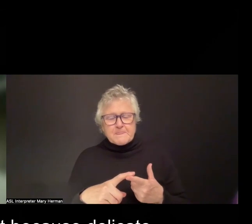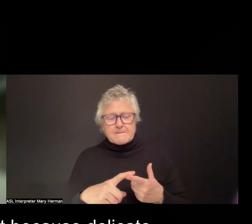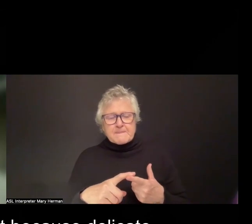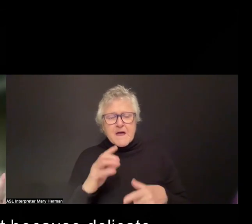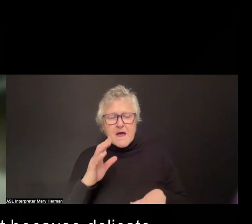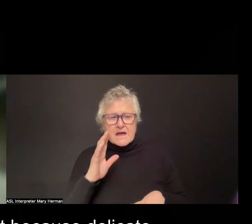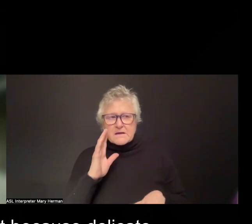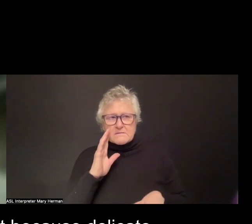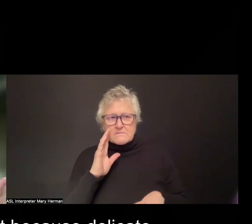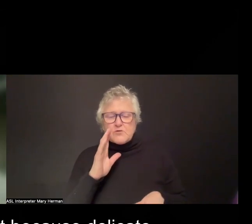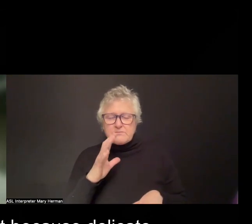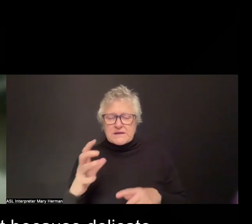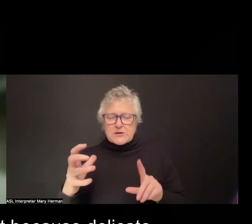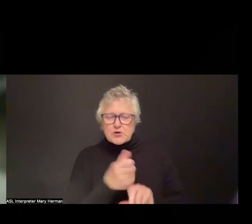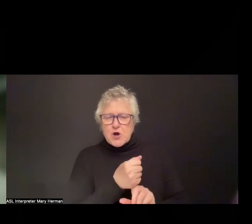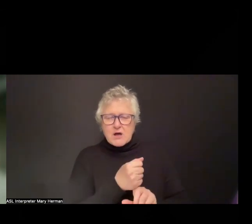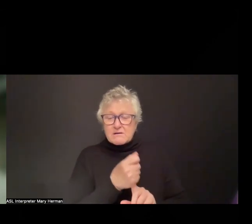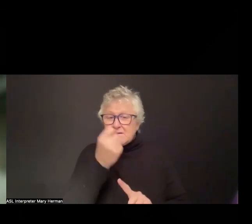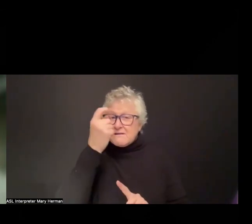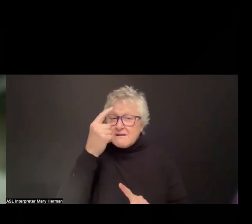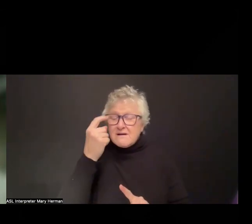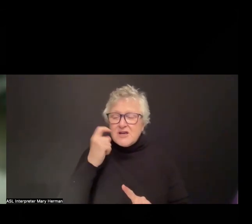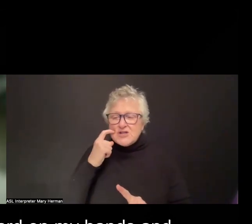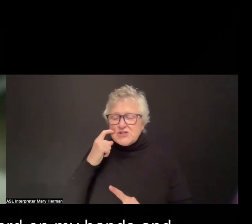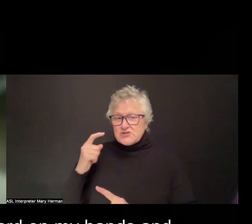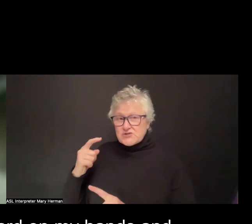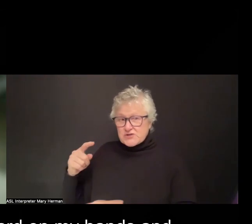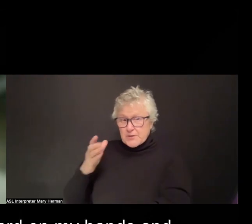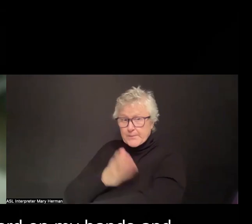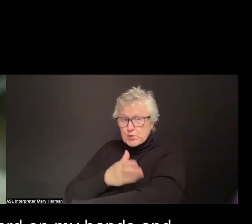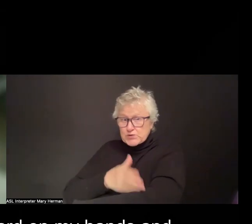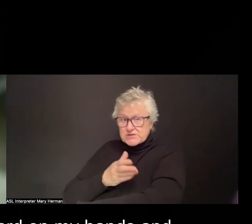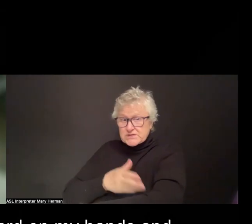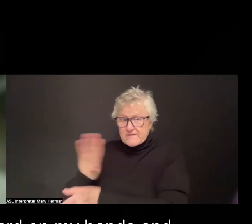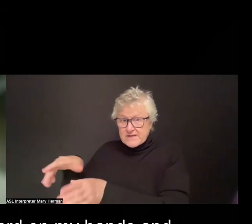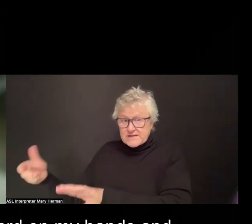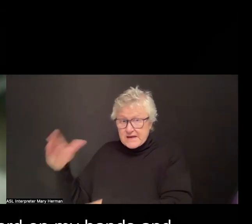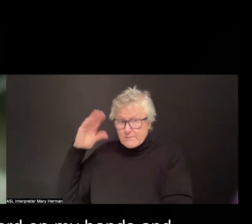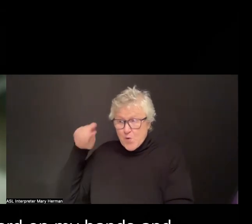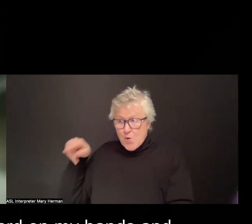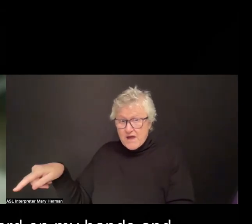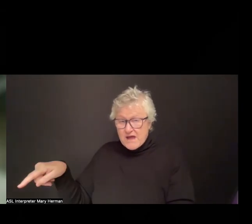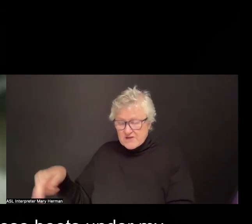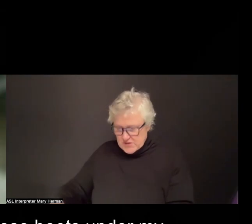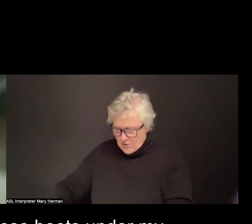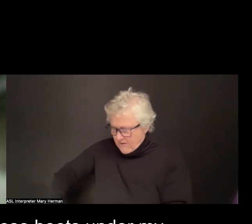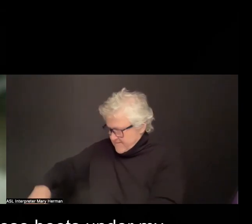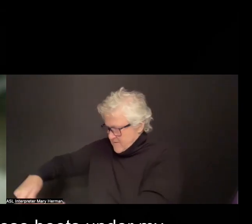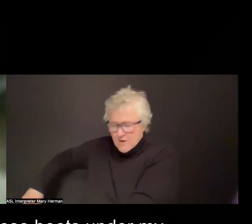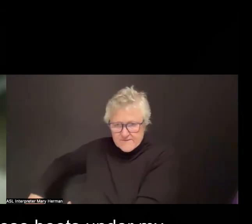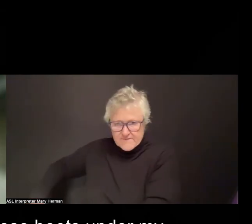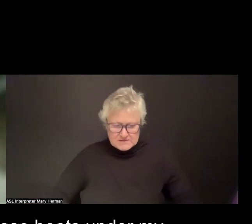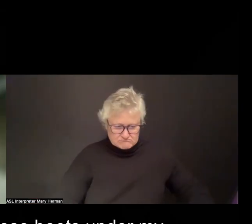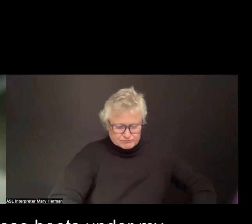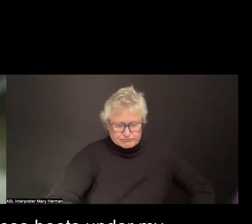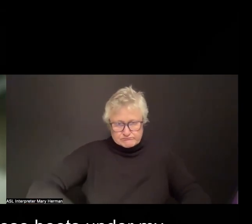grosser parts just because delicate sensibilities. I scrambled backward on my hands and feet in horror like a panicked crab, grabbing up the loose